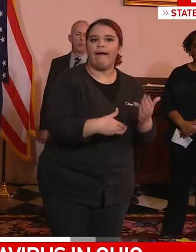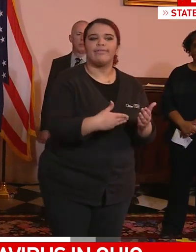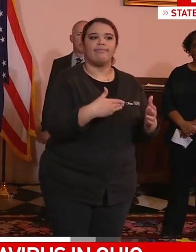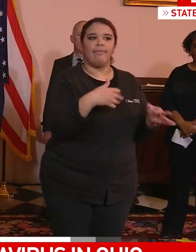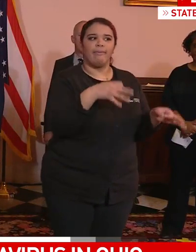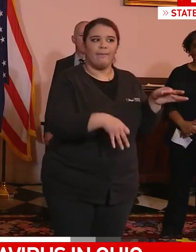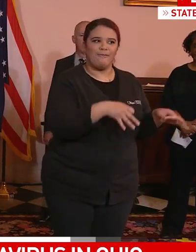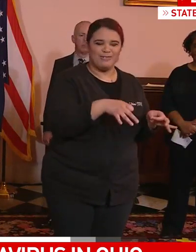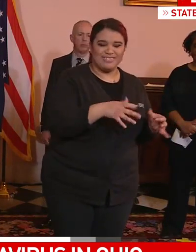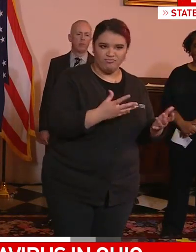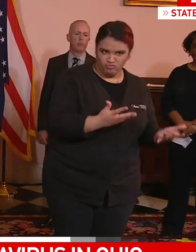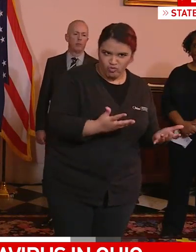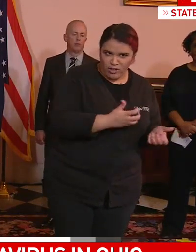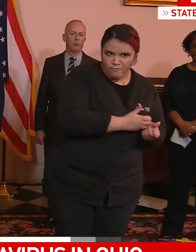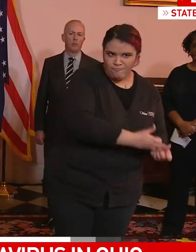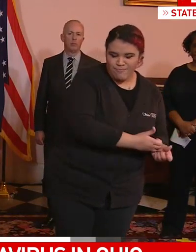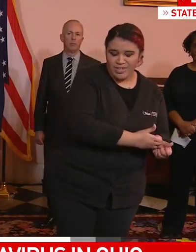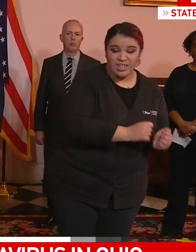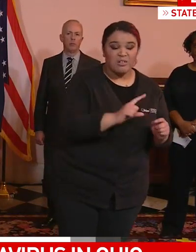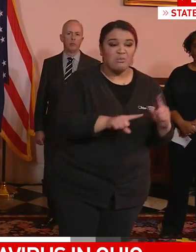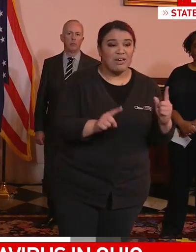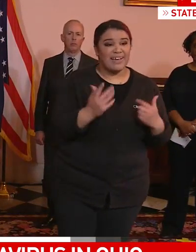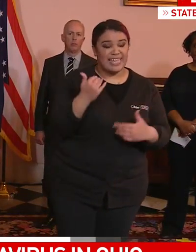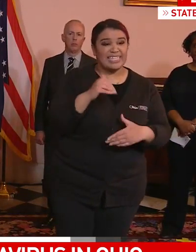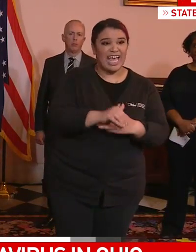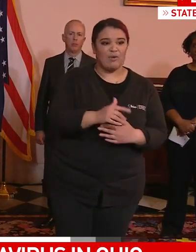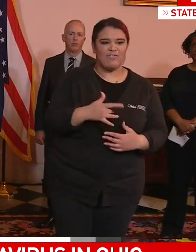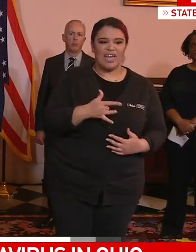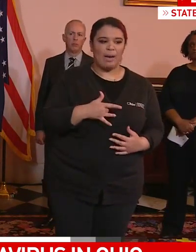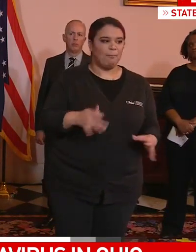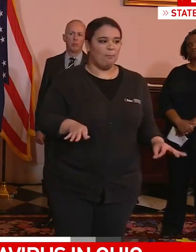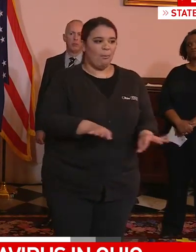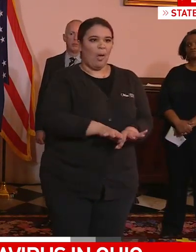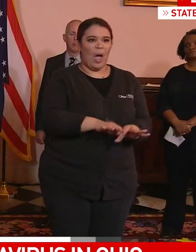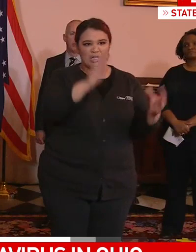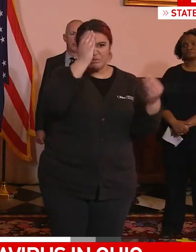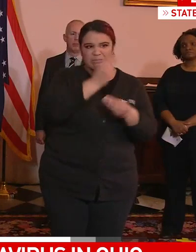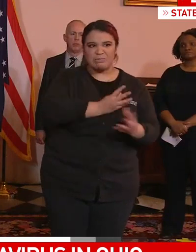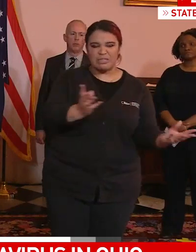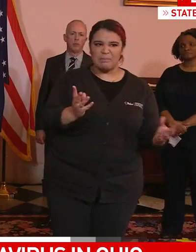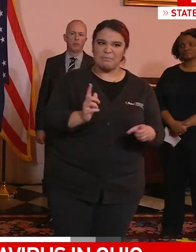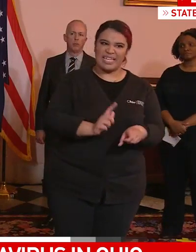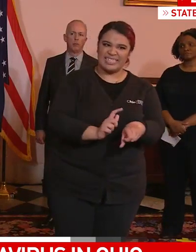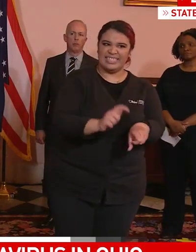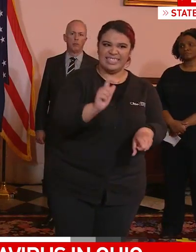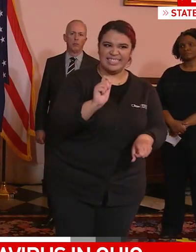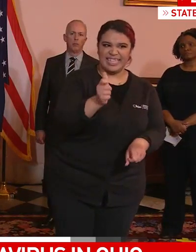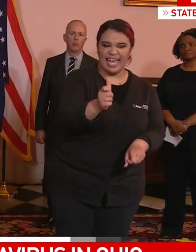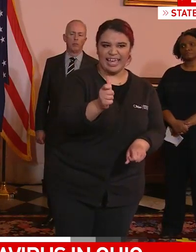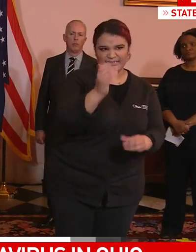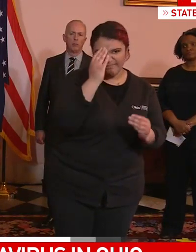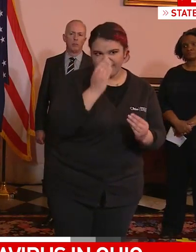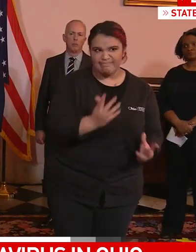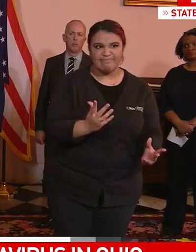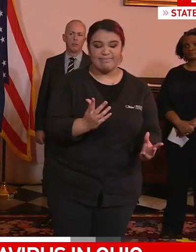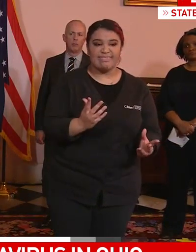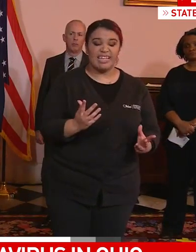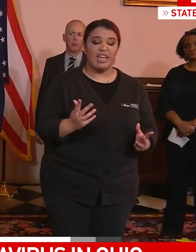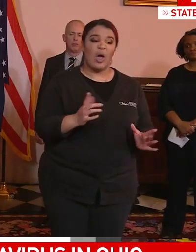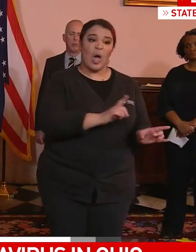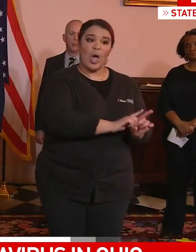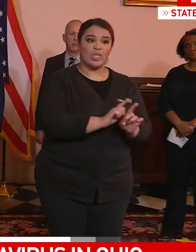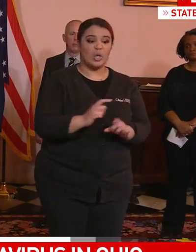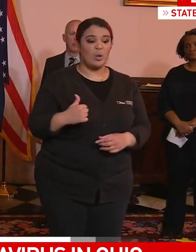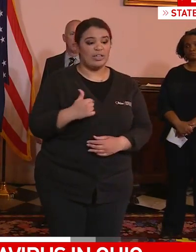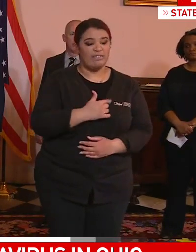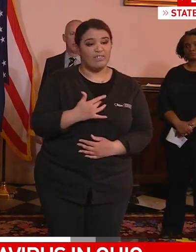we felt that we had to tell people by 10 o'clock. We also felt that we had a public health emergency. We had